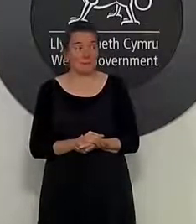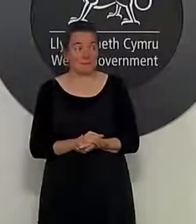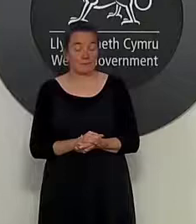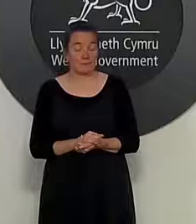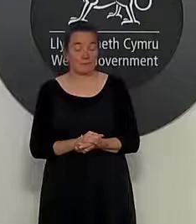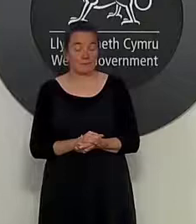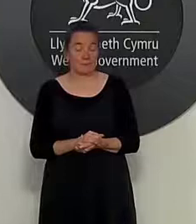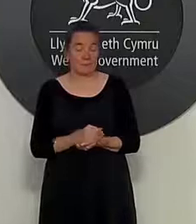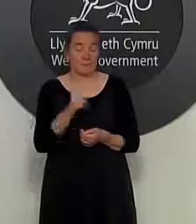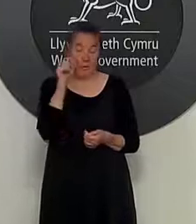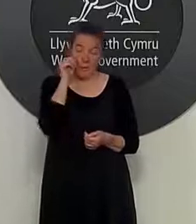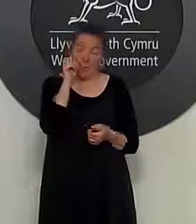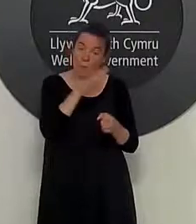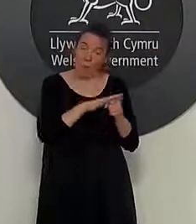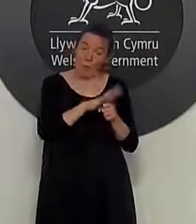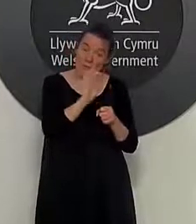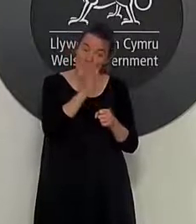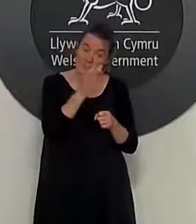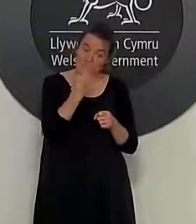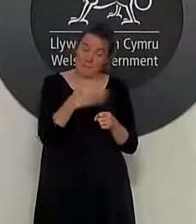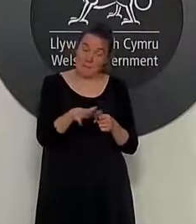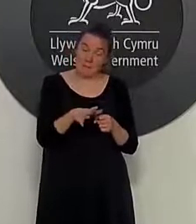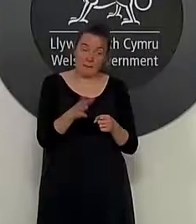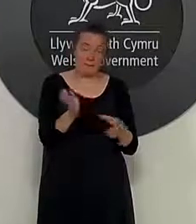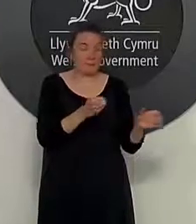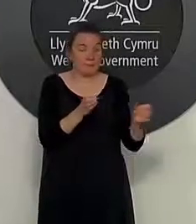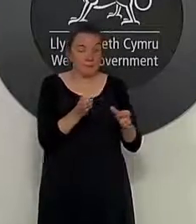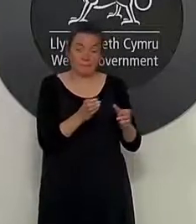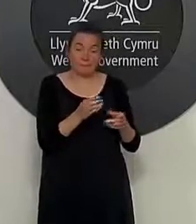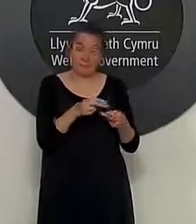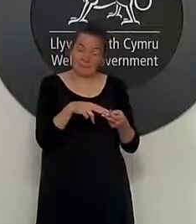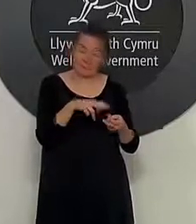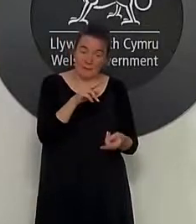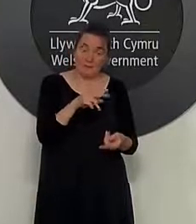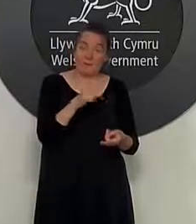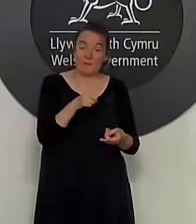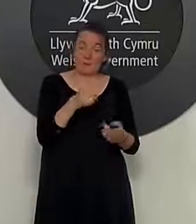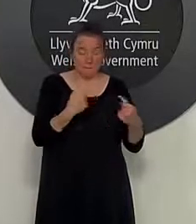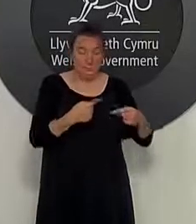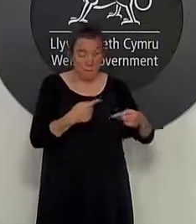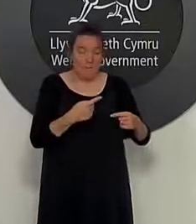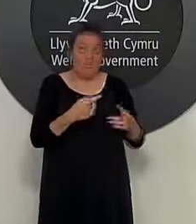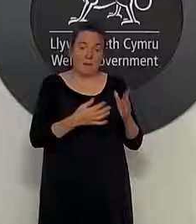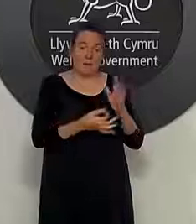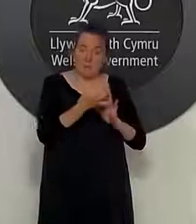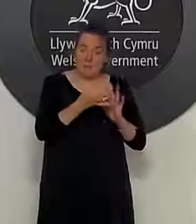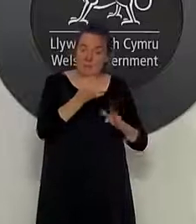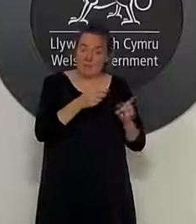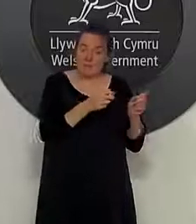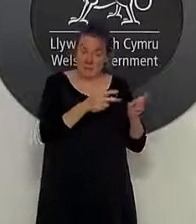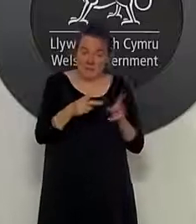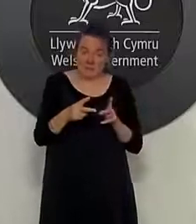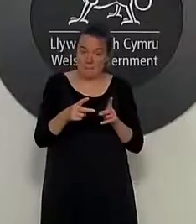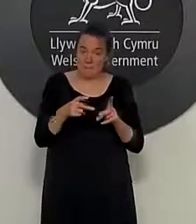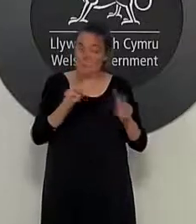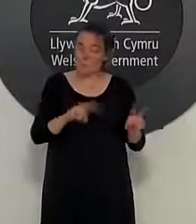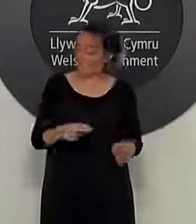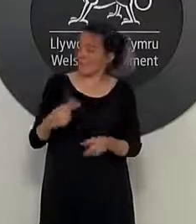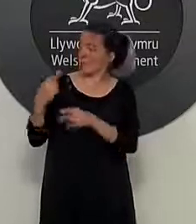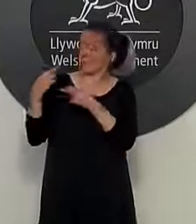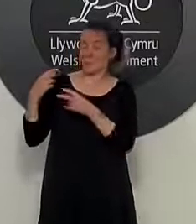been increasing the resources that they've got available, improving the systems that they've got to look